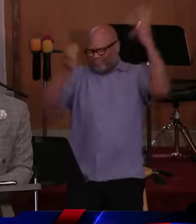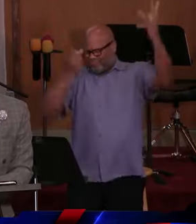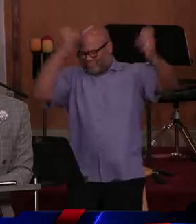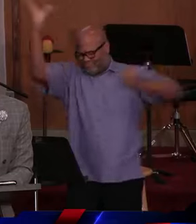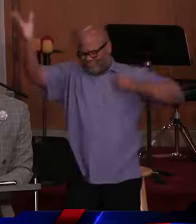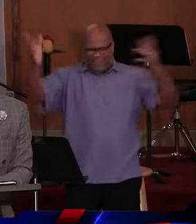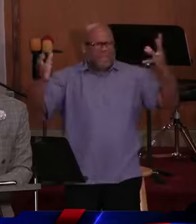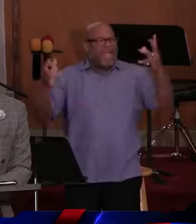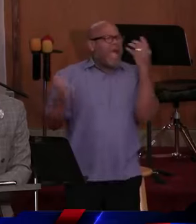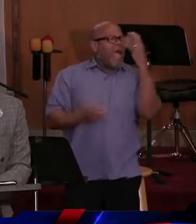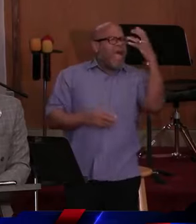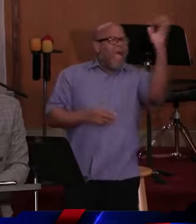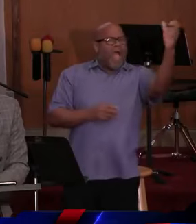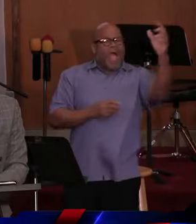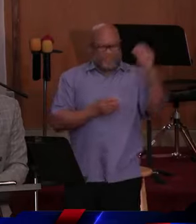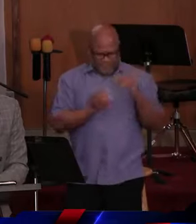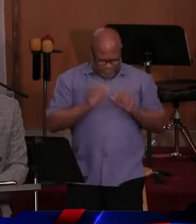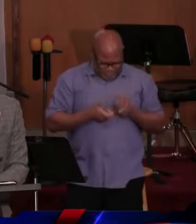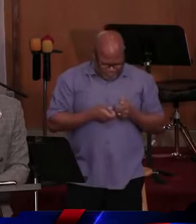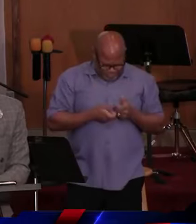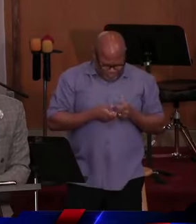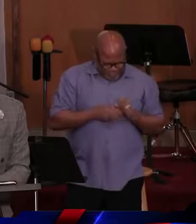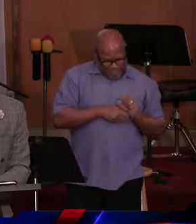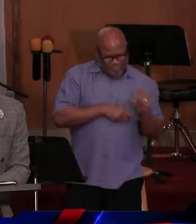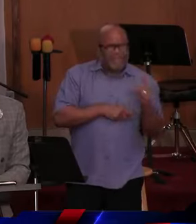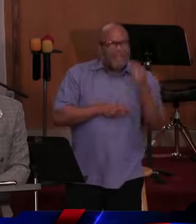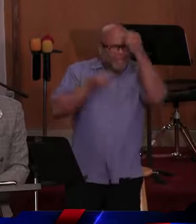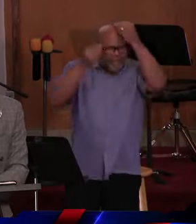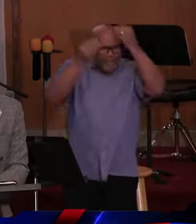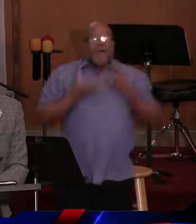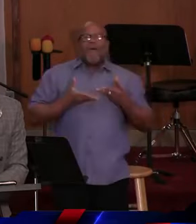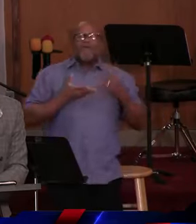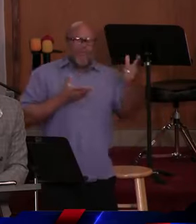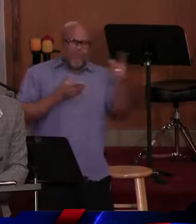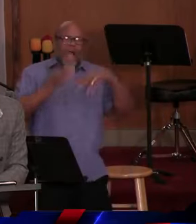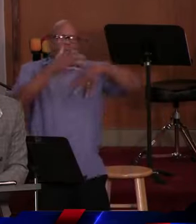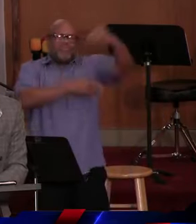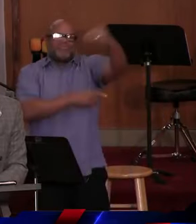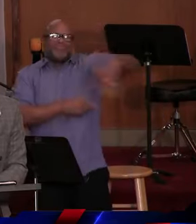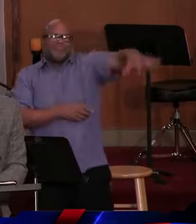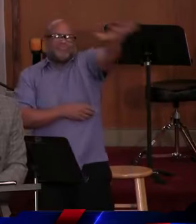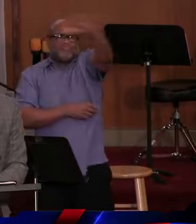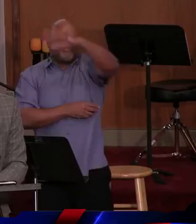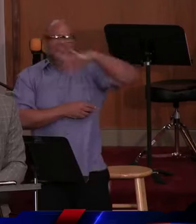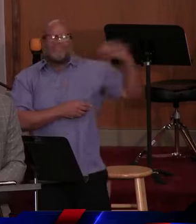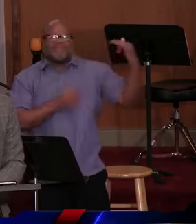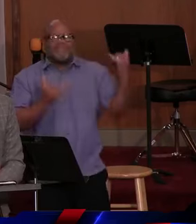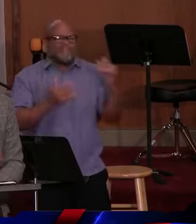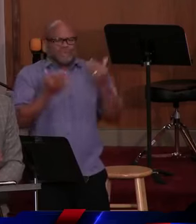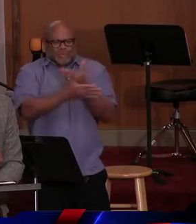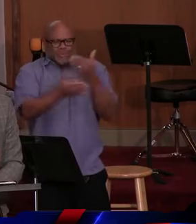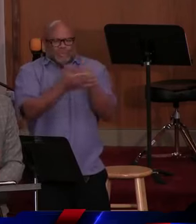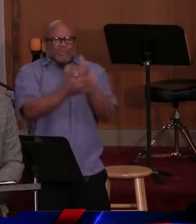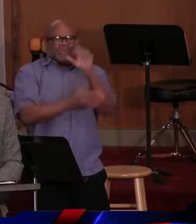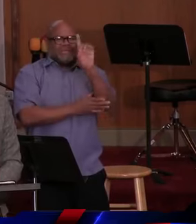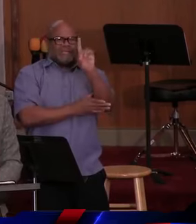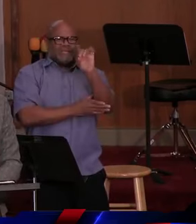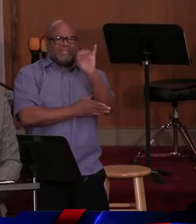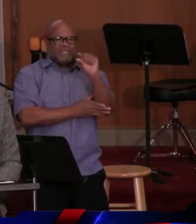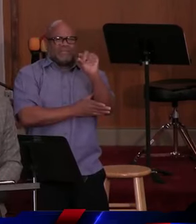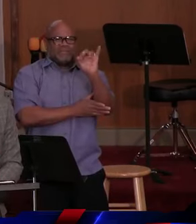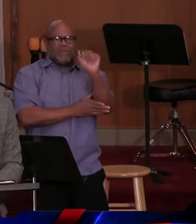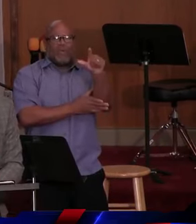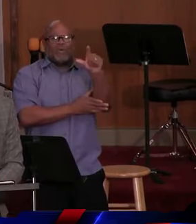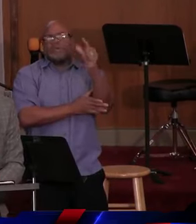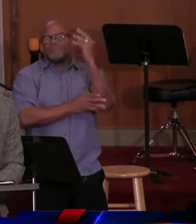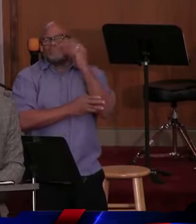know that you're out there. We invite you again to participate in this digital worship experience, and also feel free to submit your